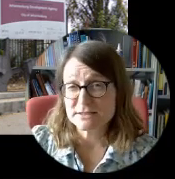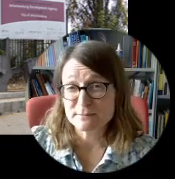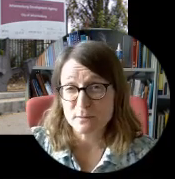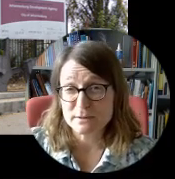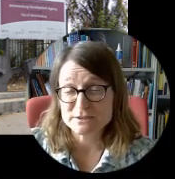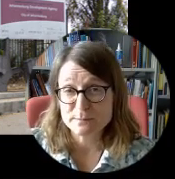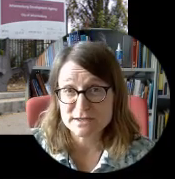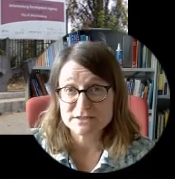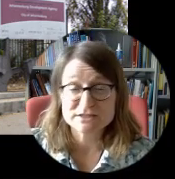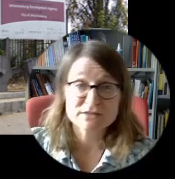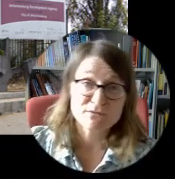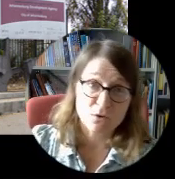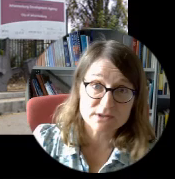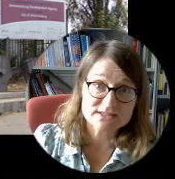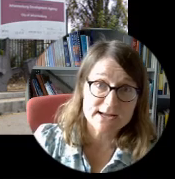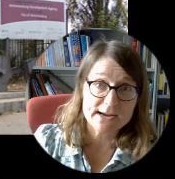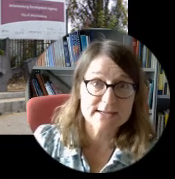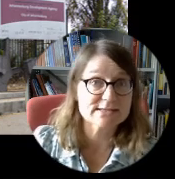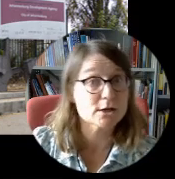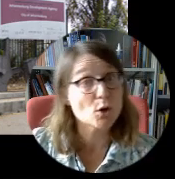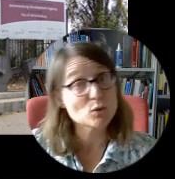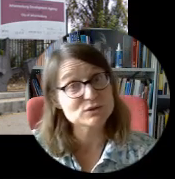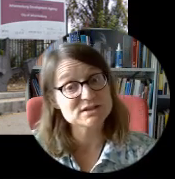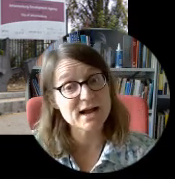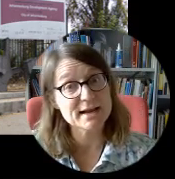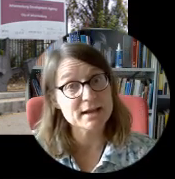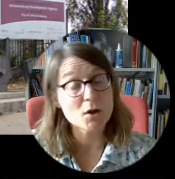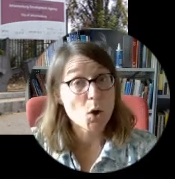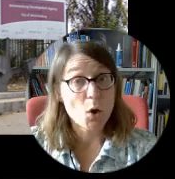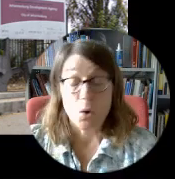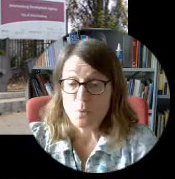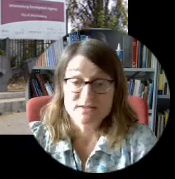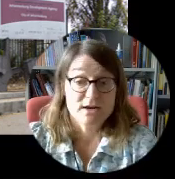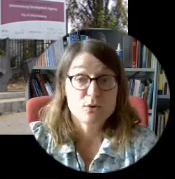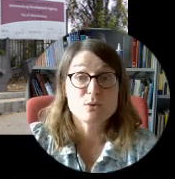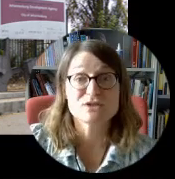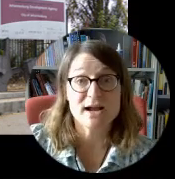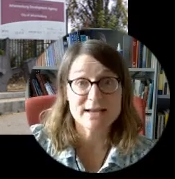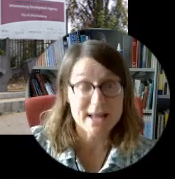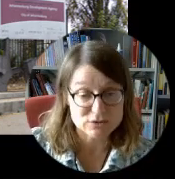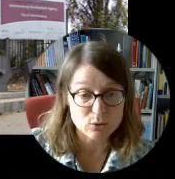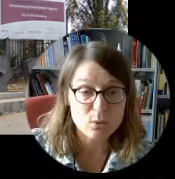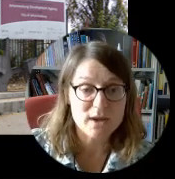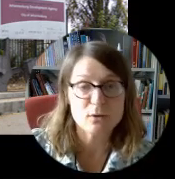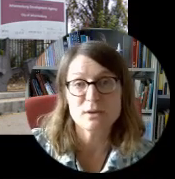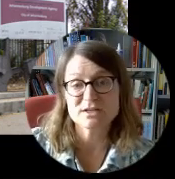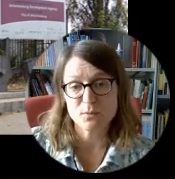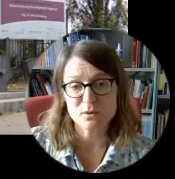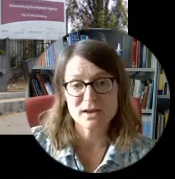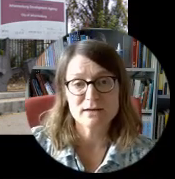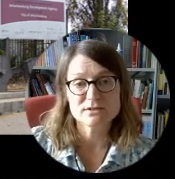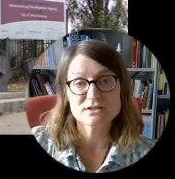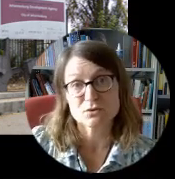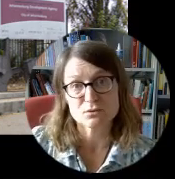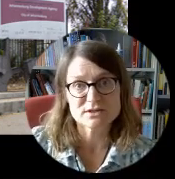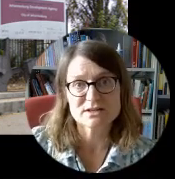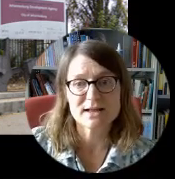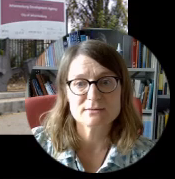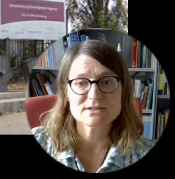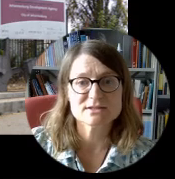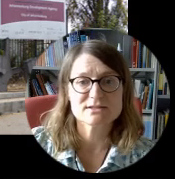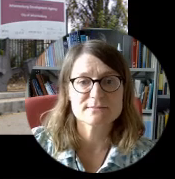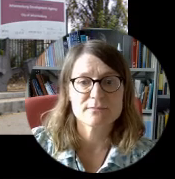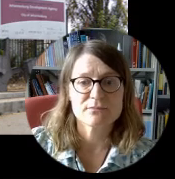it the sign-supported speech? Is it foreign signing? Is it local signing? Or is there no signing at all and only spoken languages or